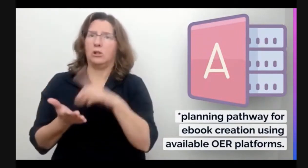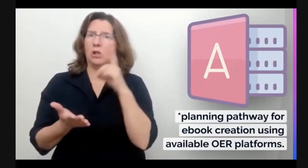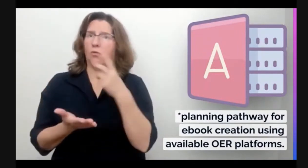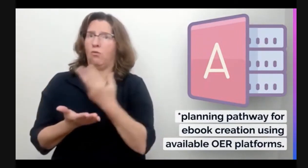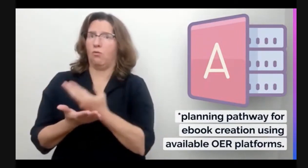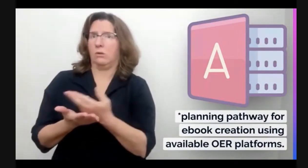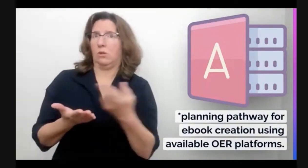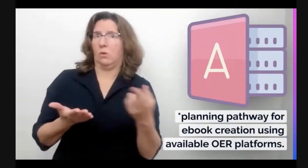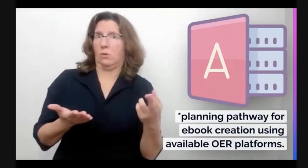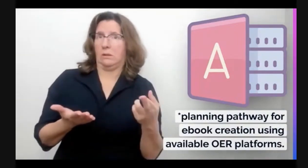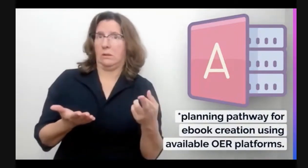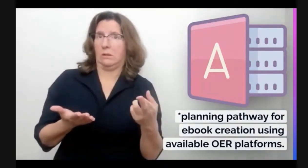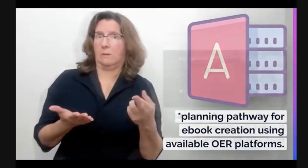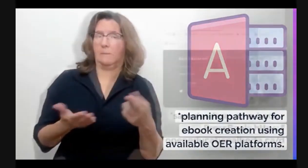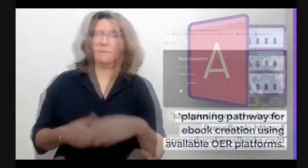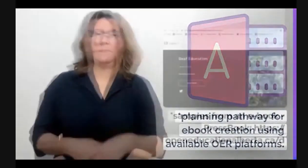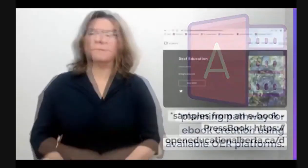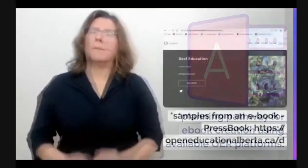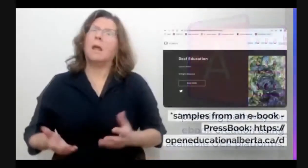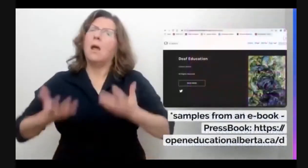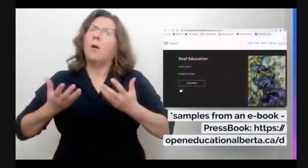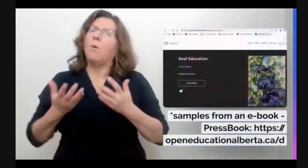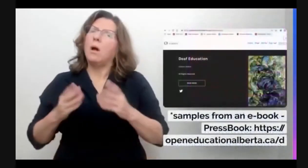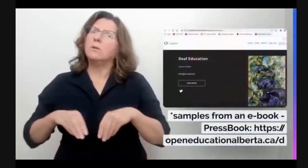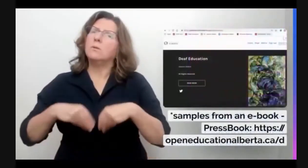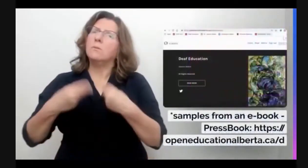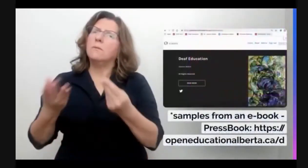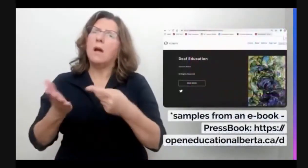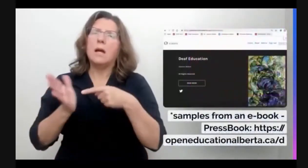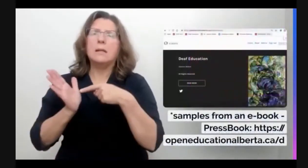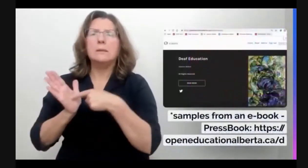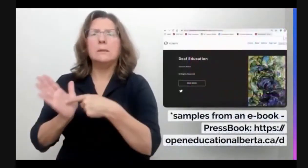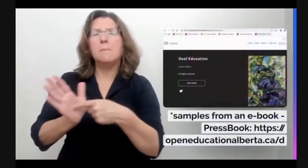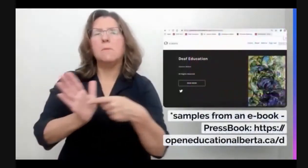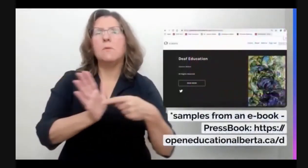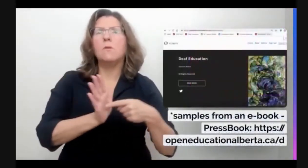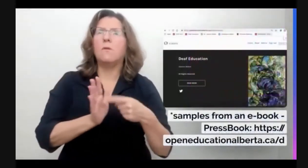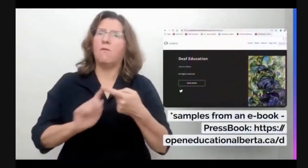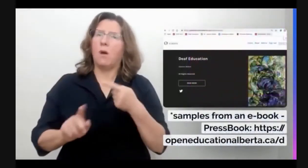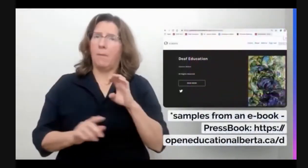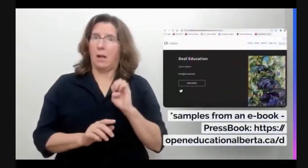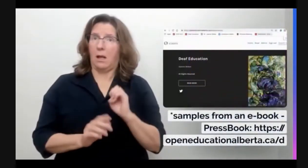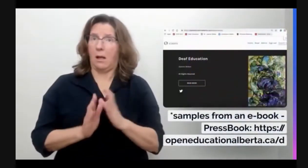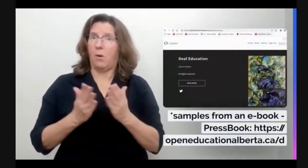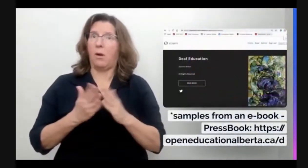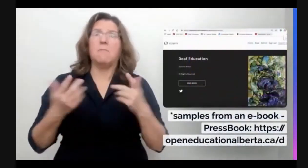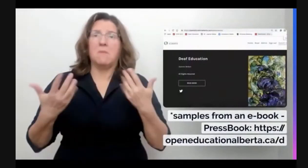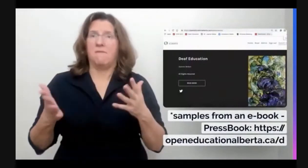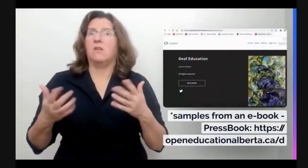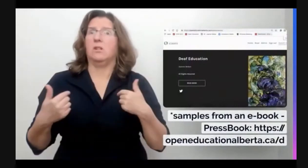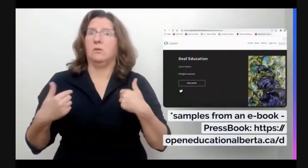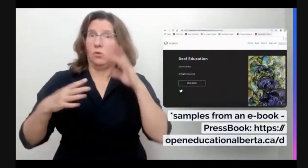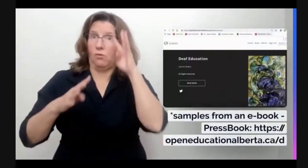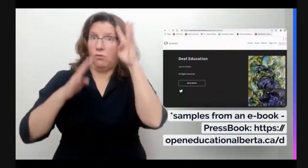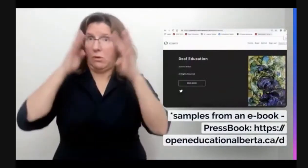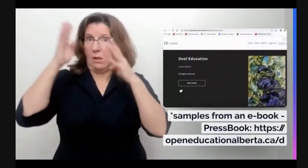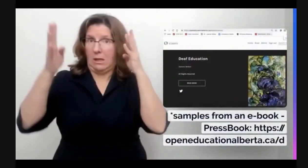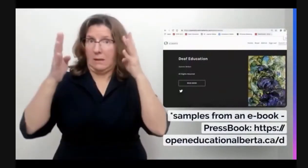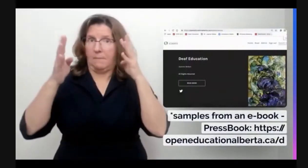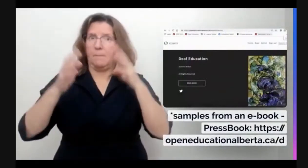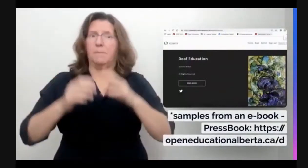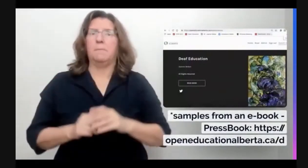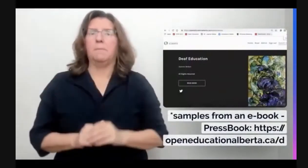educational resource platforms. I'll show you a sample of activities from an ebook I am constructing.